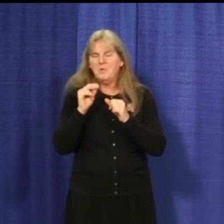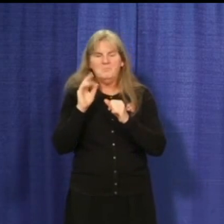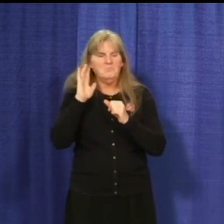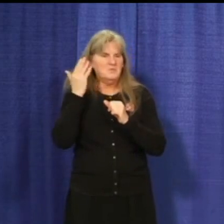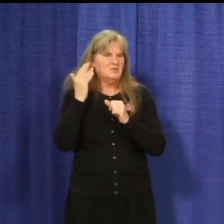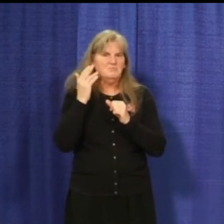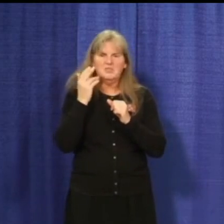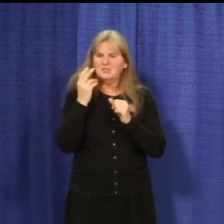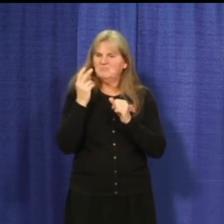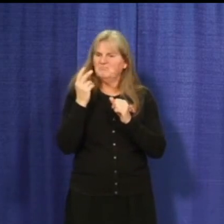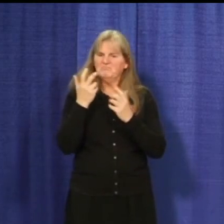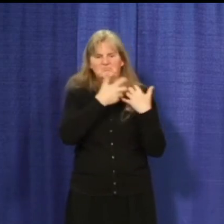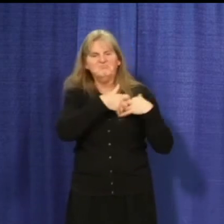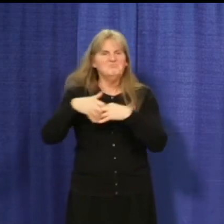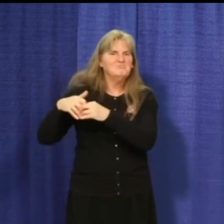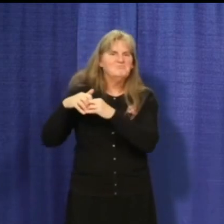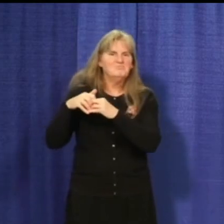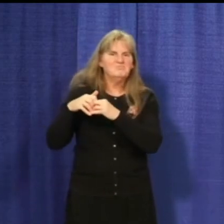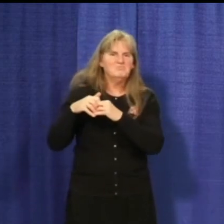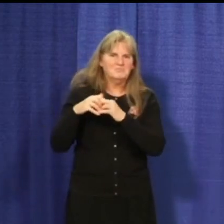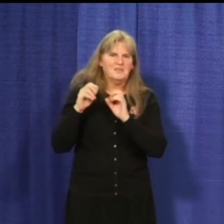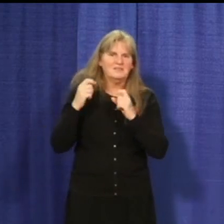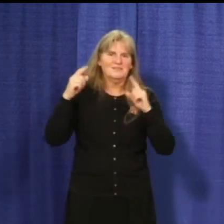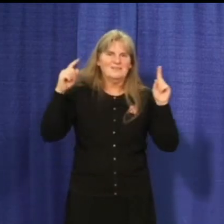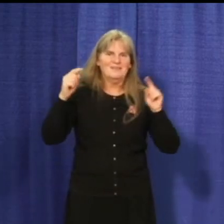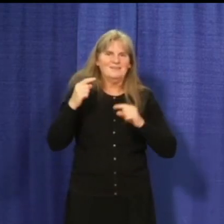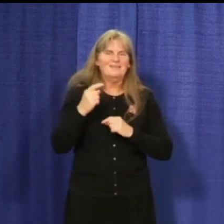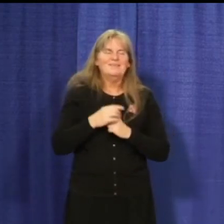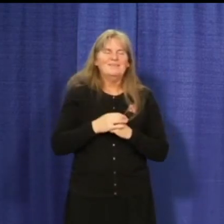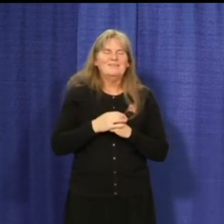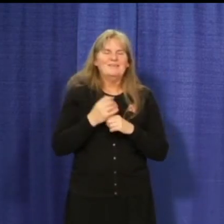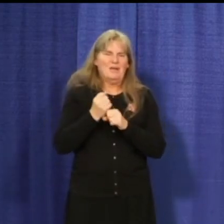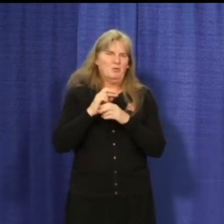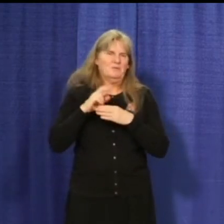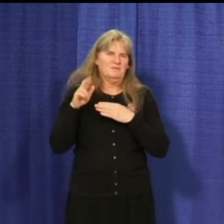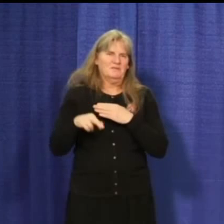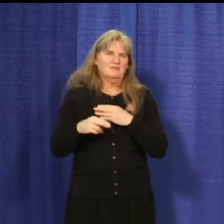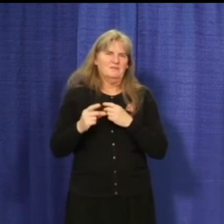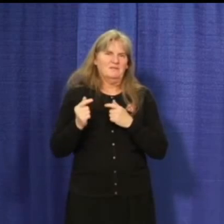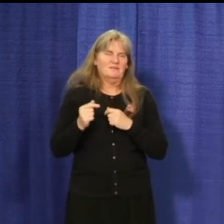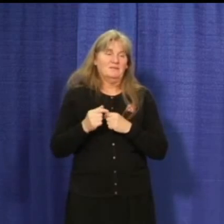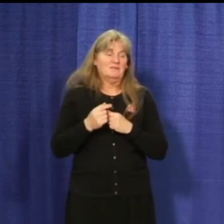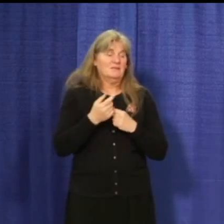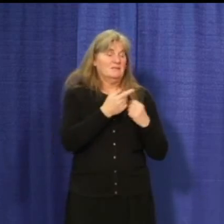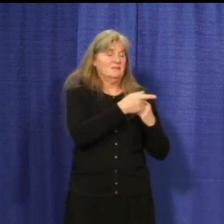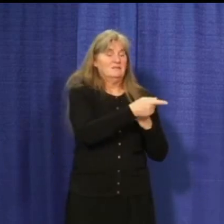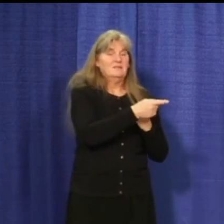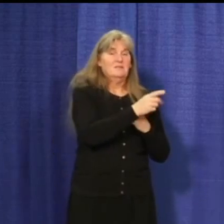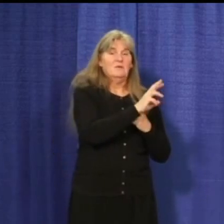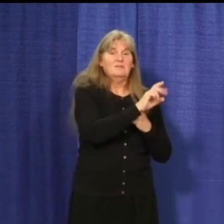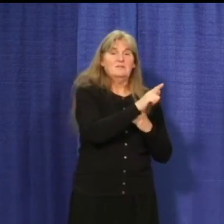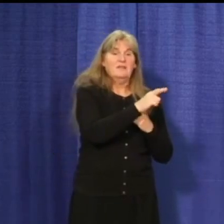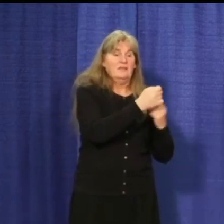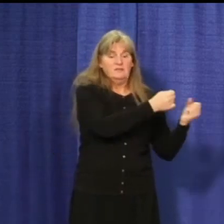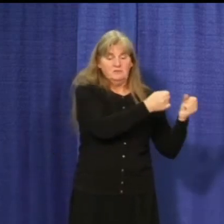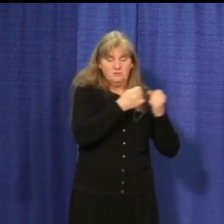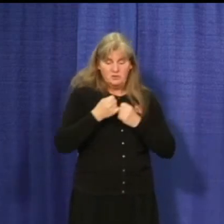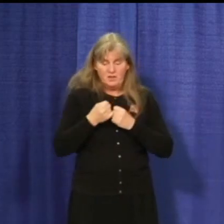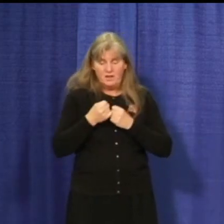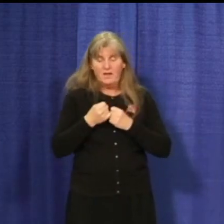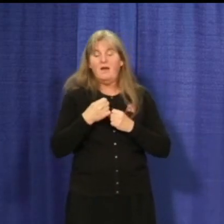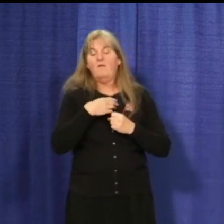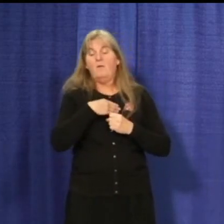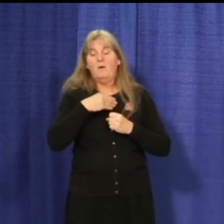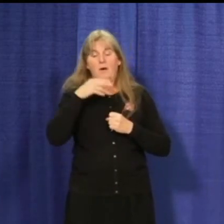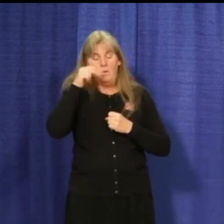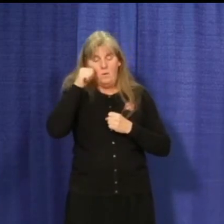show how well it can work when the road transport aligns with the shipping times